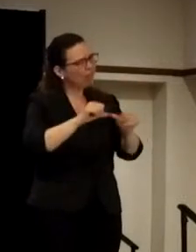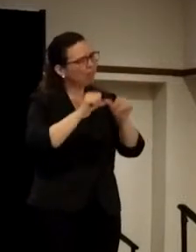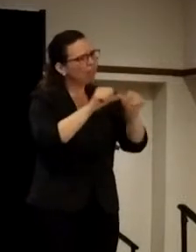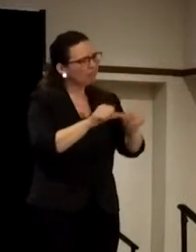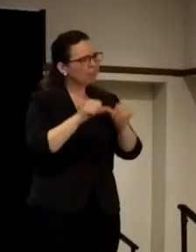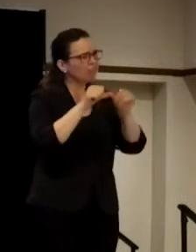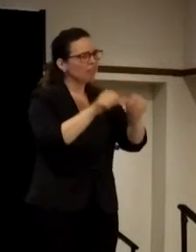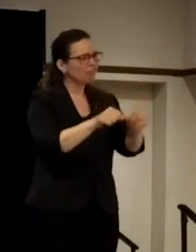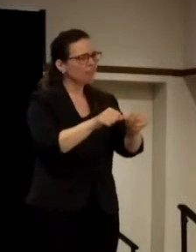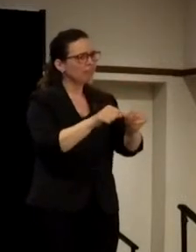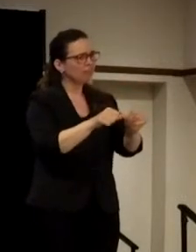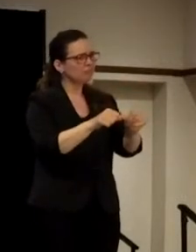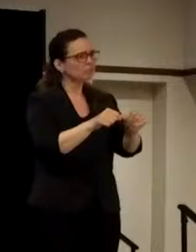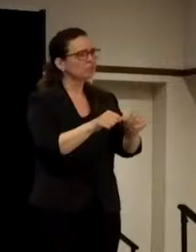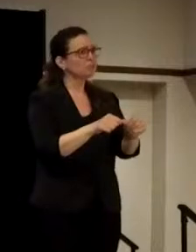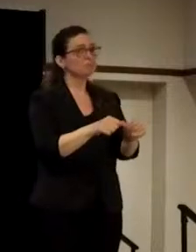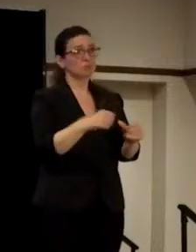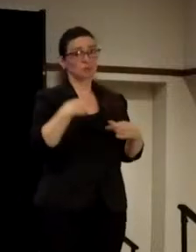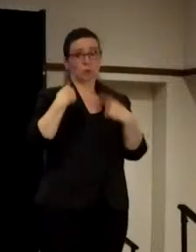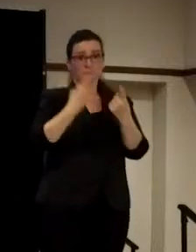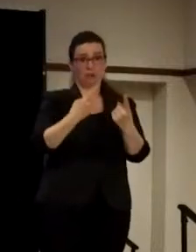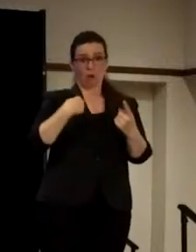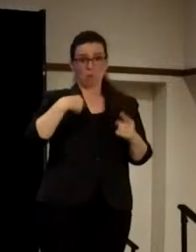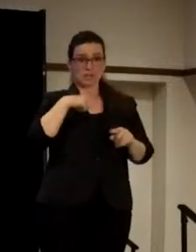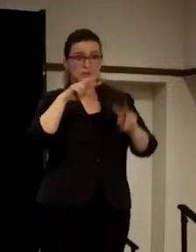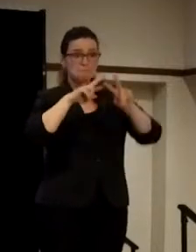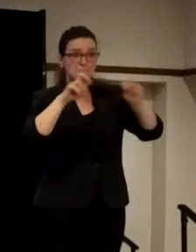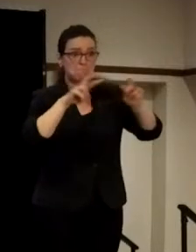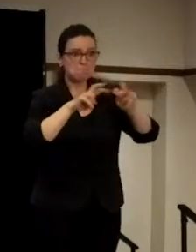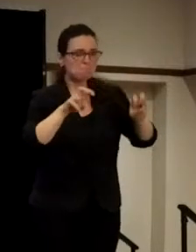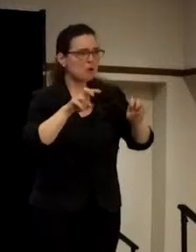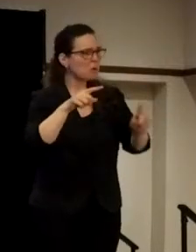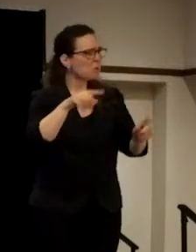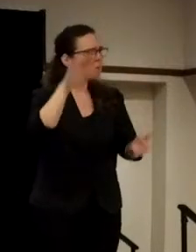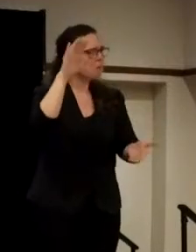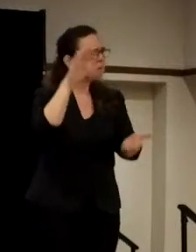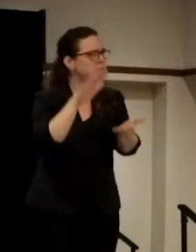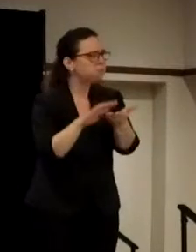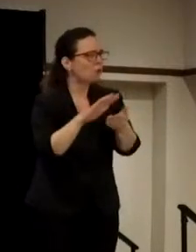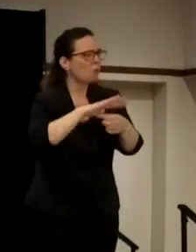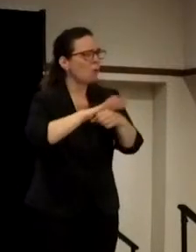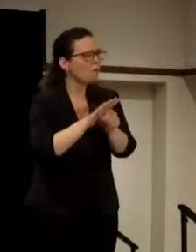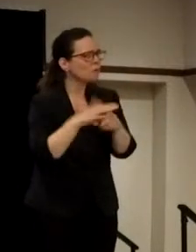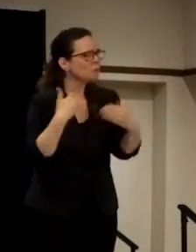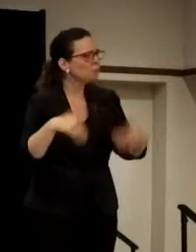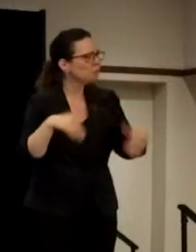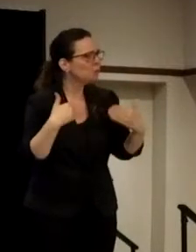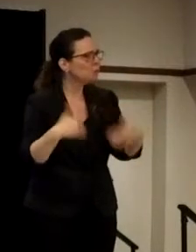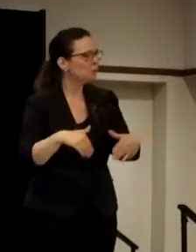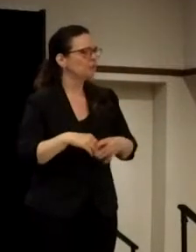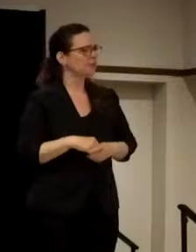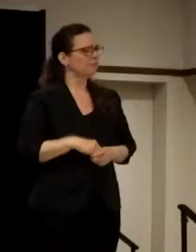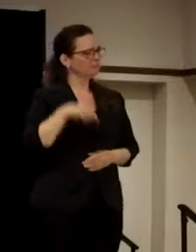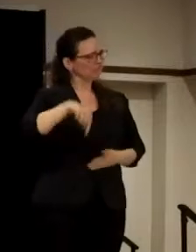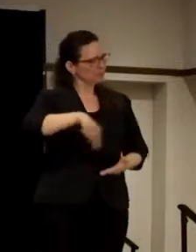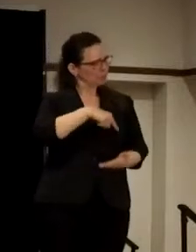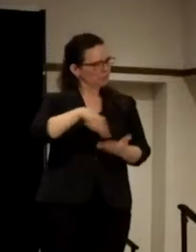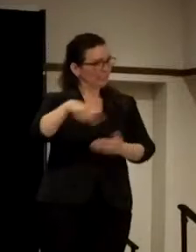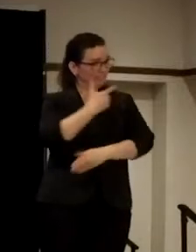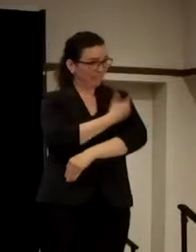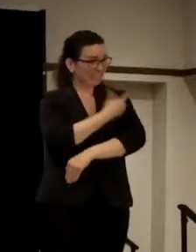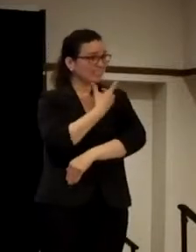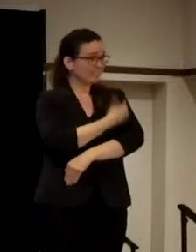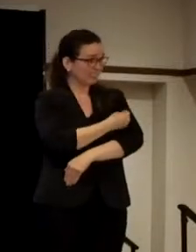promising. Obviously, with vaccinations this week, we really open up our ability to vaccinate